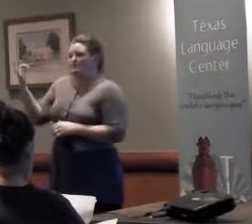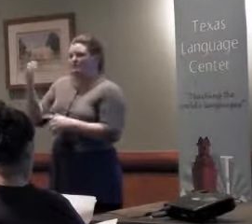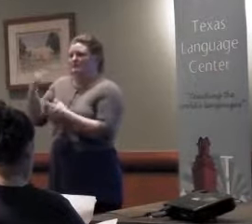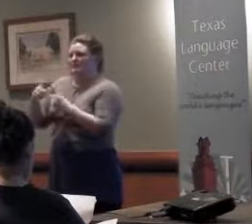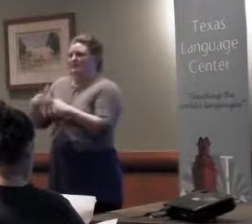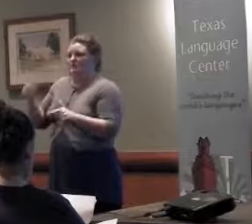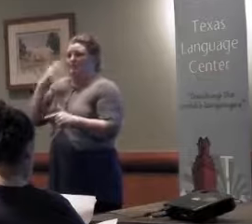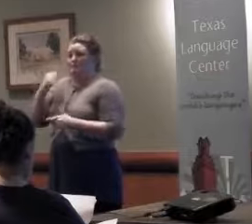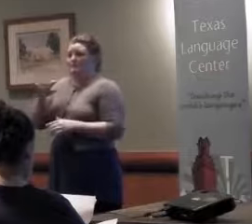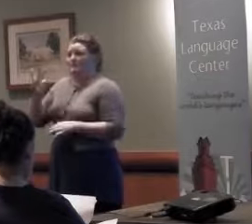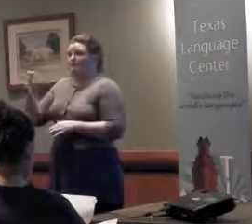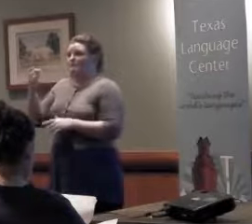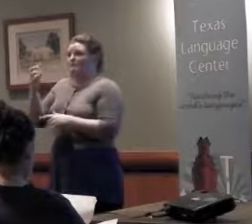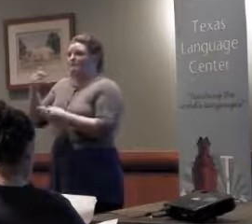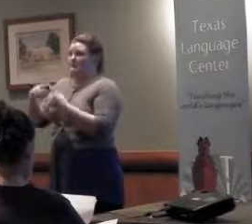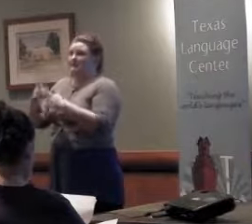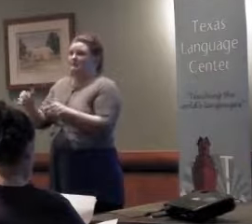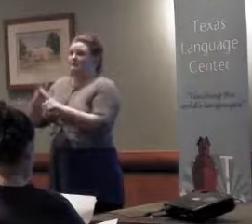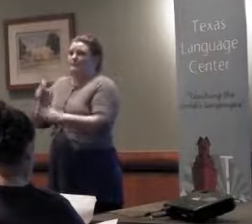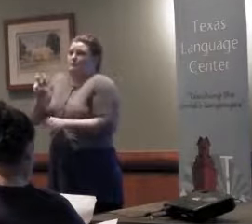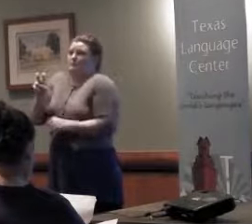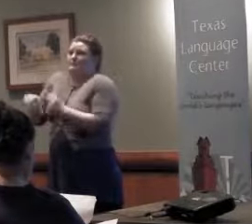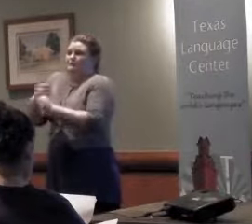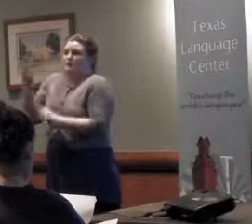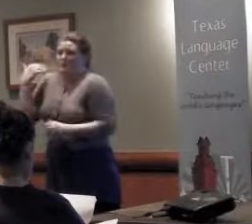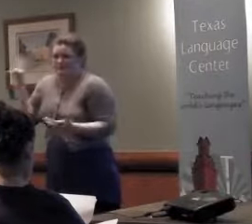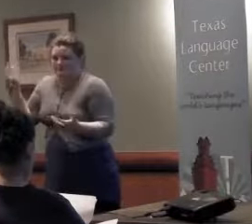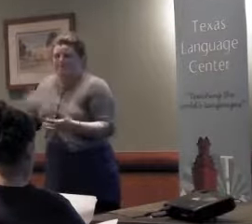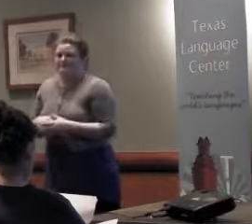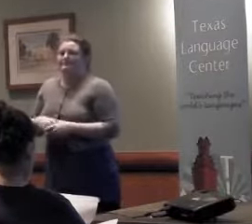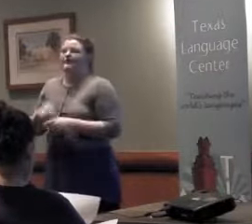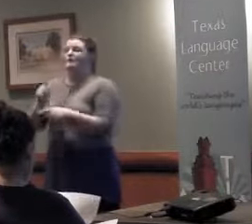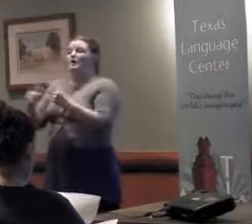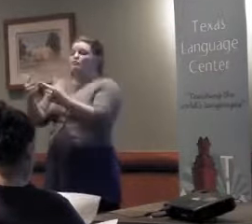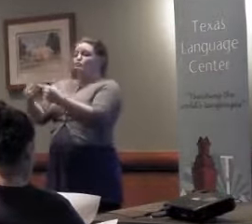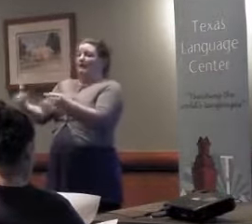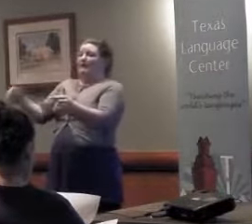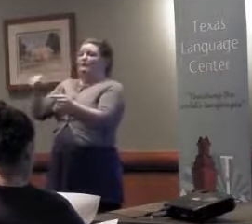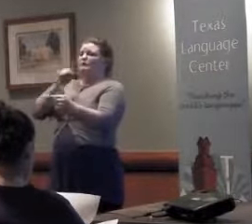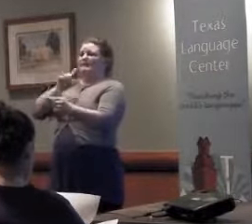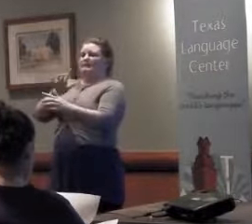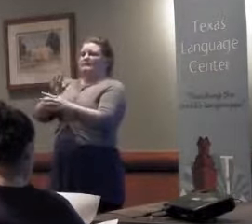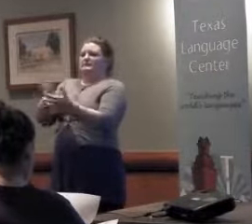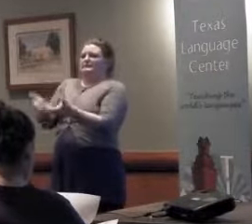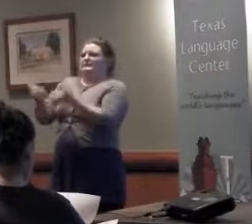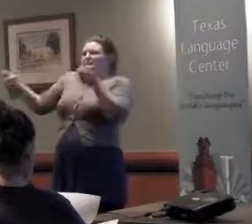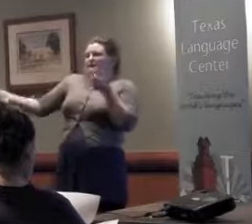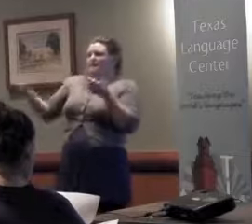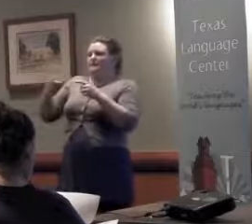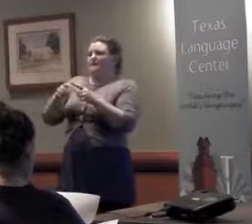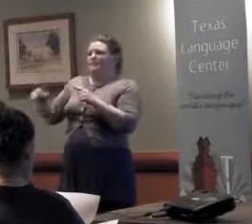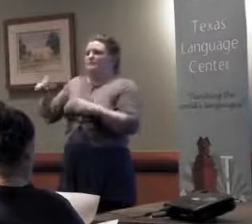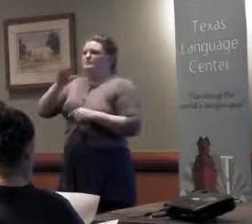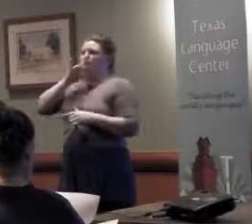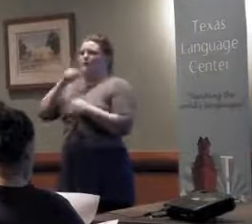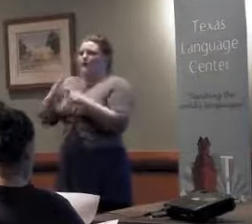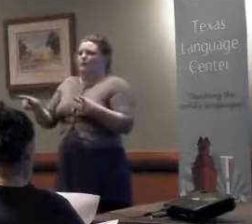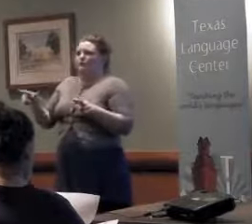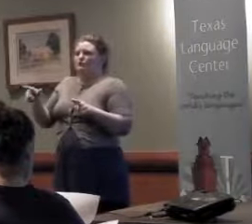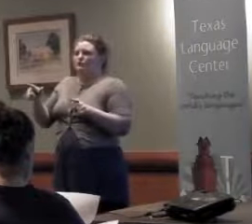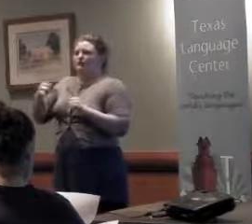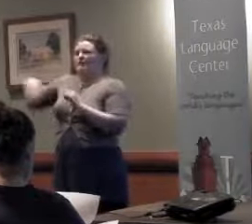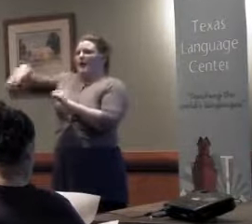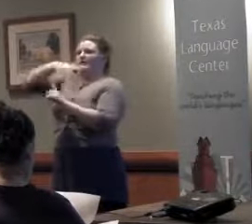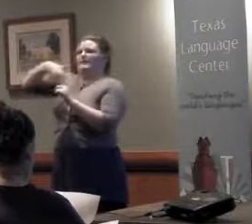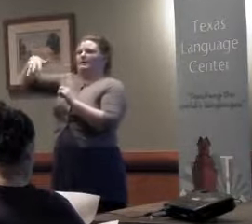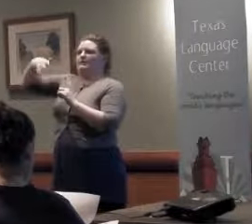it was French Sign Language 200 years ago. But it's grammatically distinct from the spoken languages, the ambient